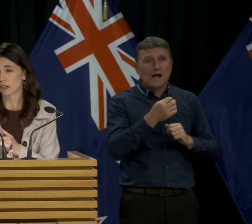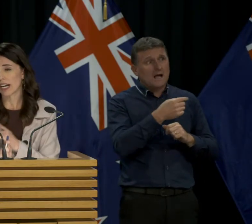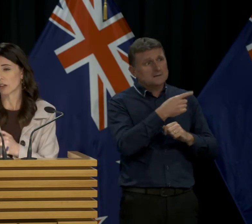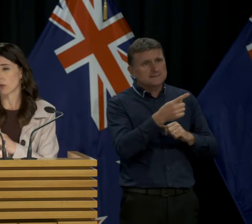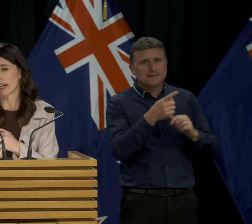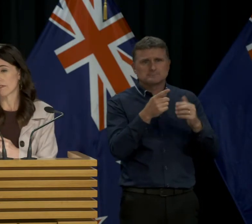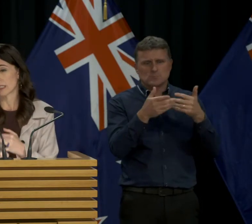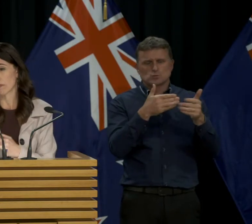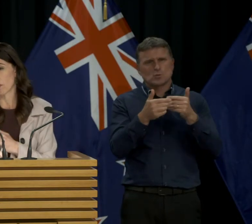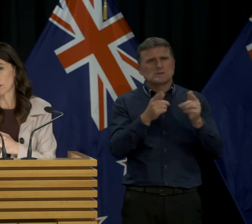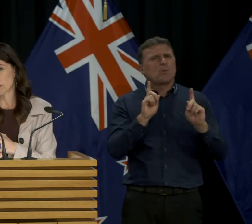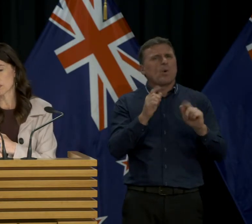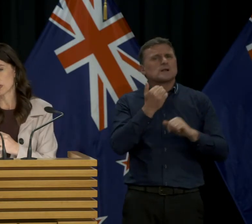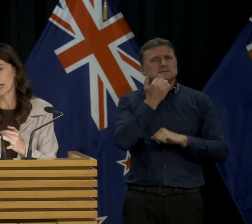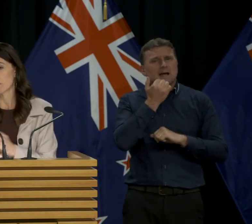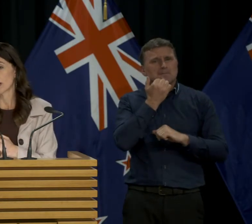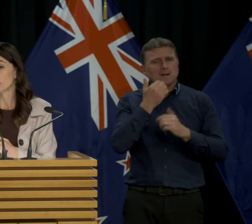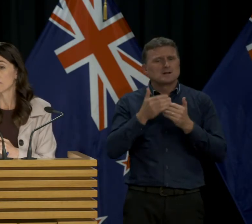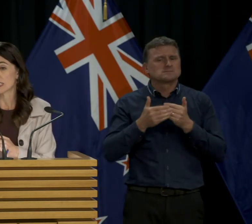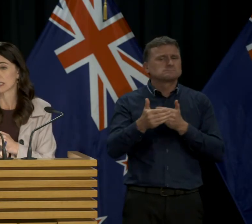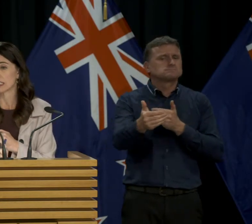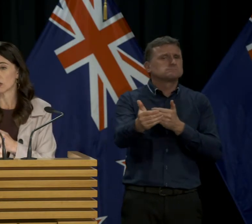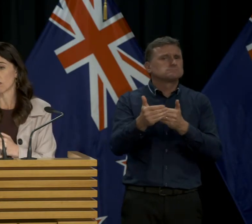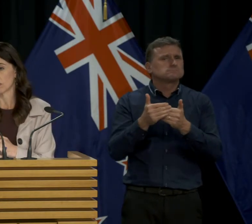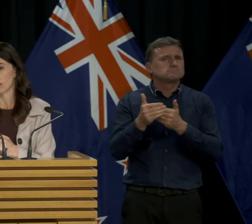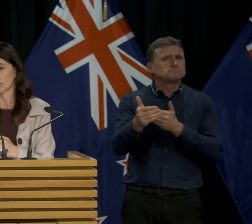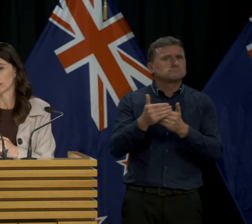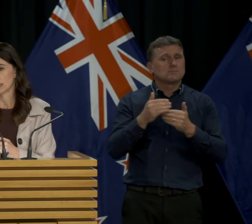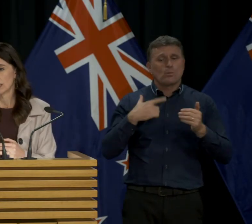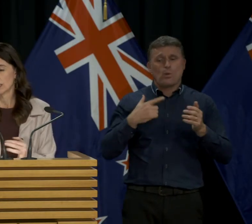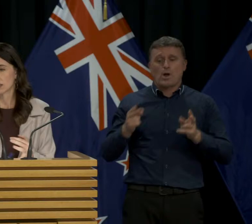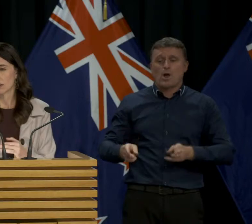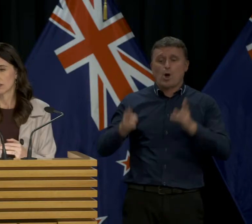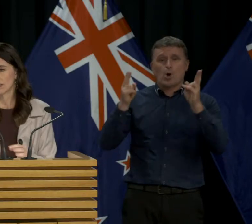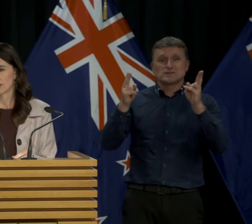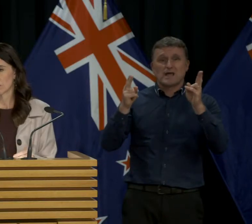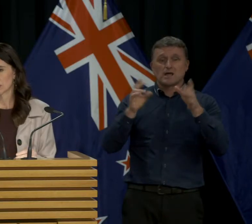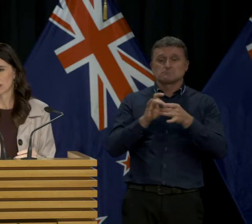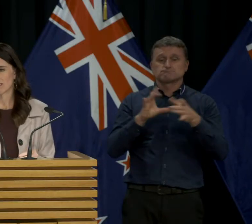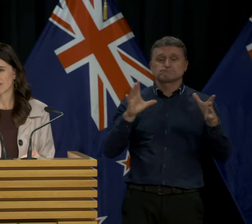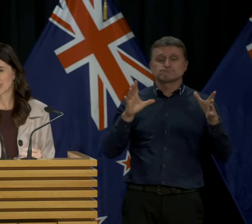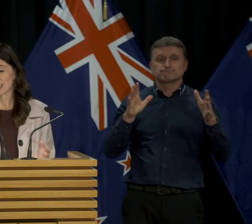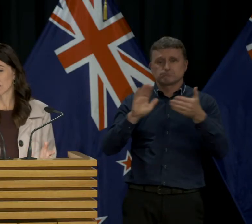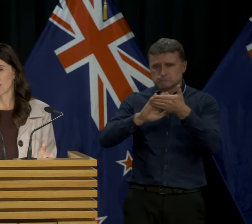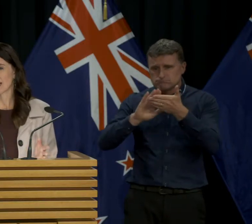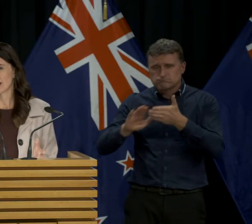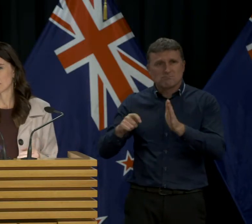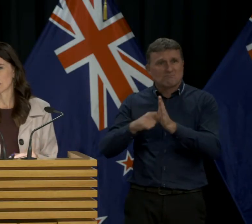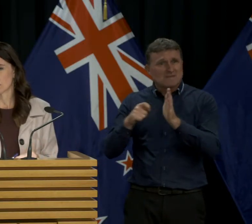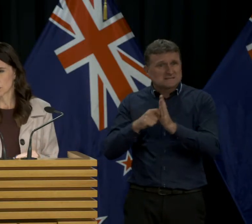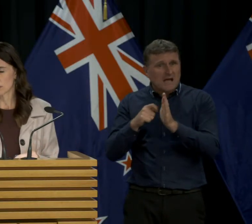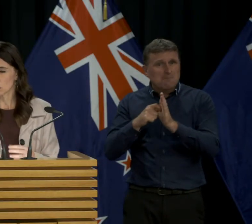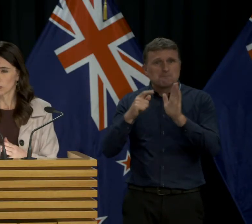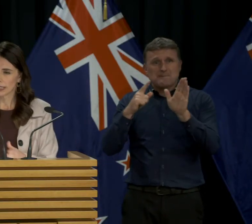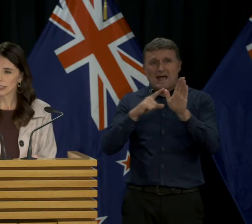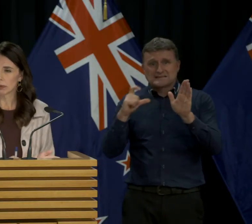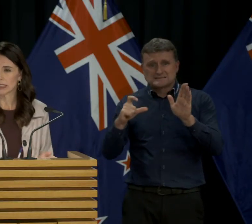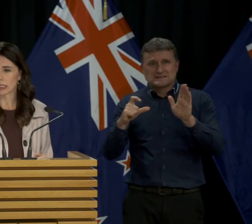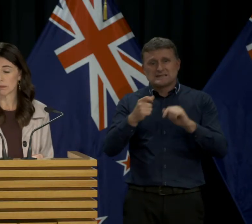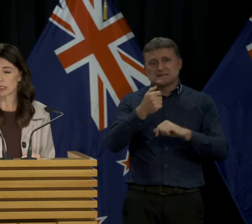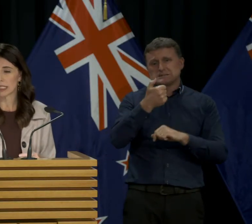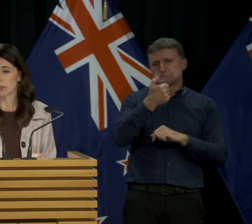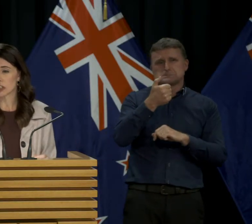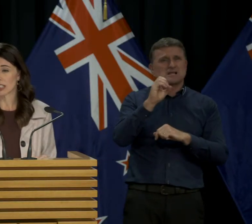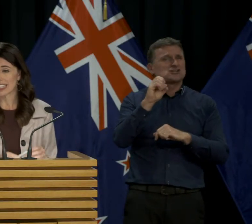will depend on how long we have some of those MIQ facilities offline. So, between 600 and 900 rooms already